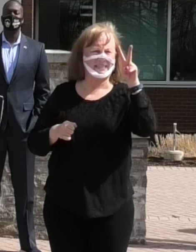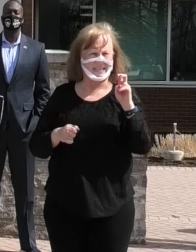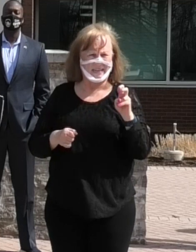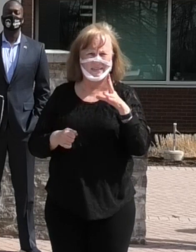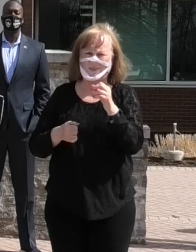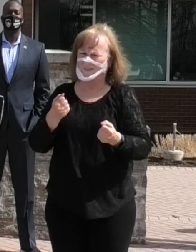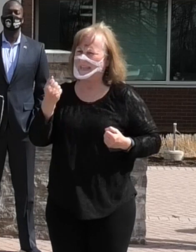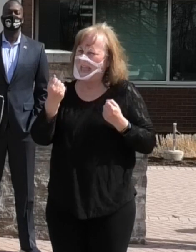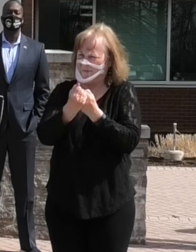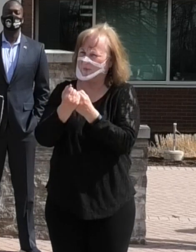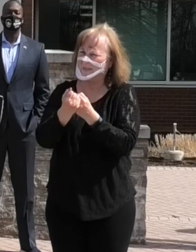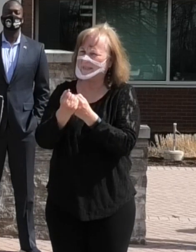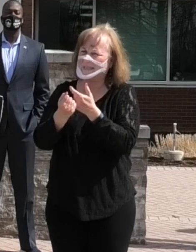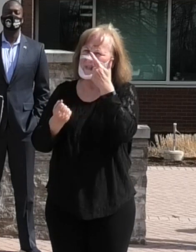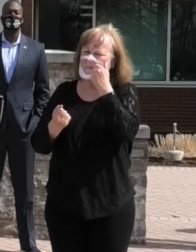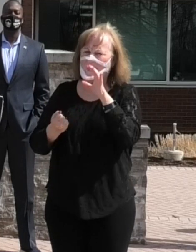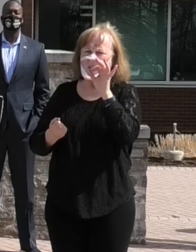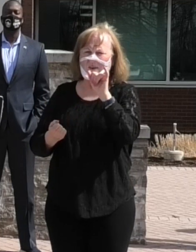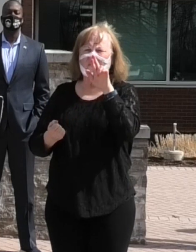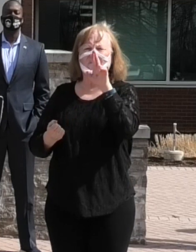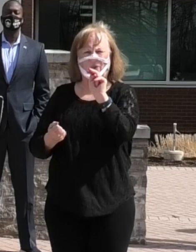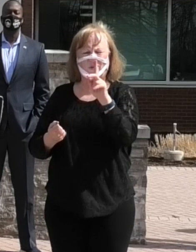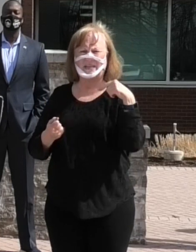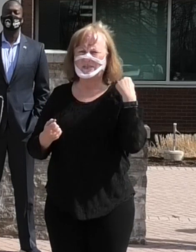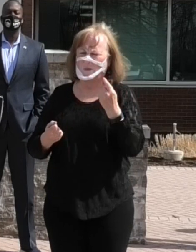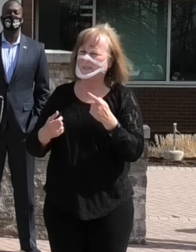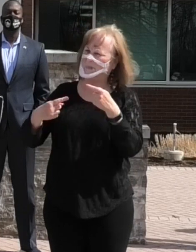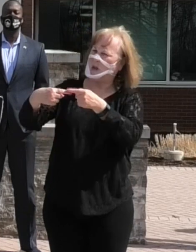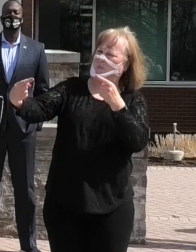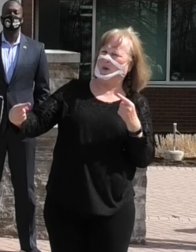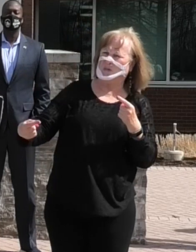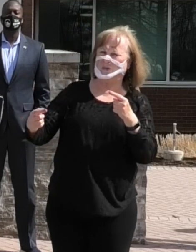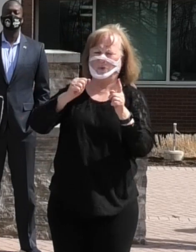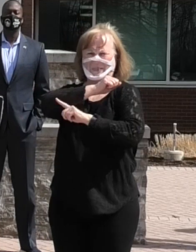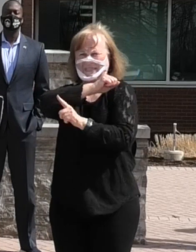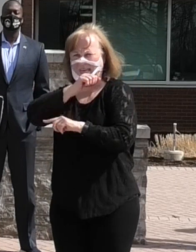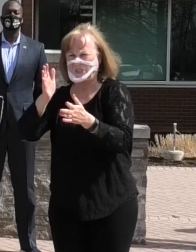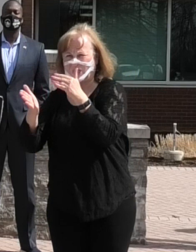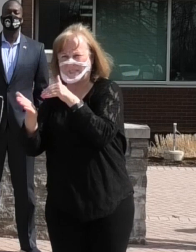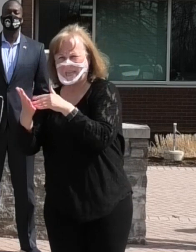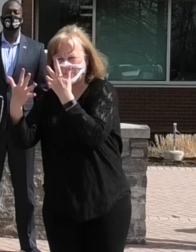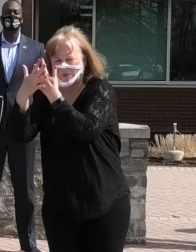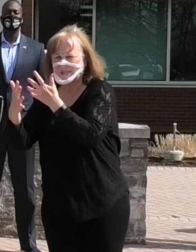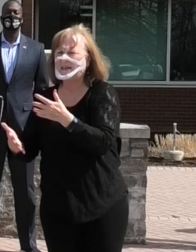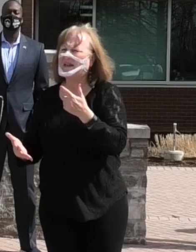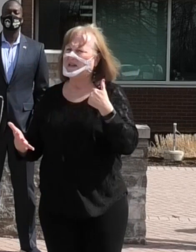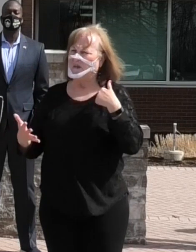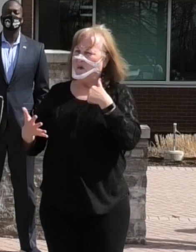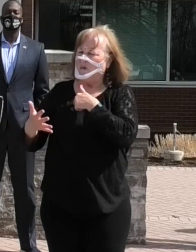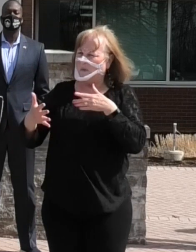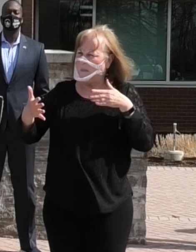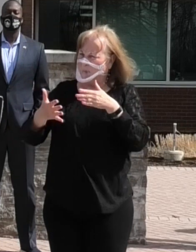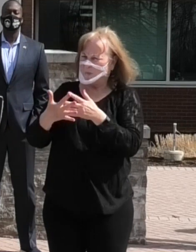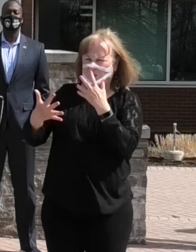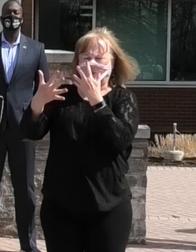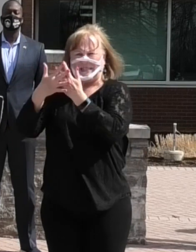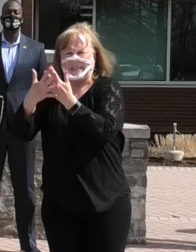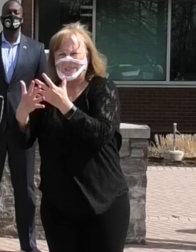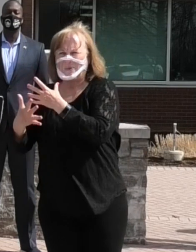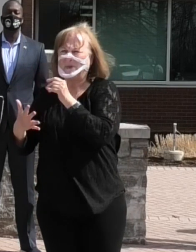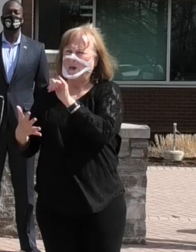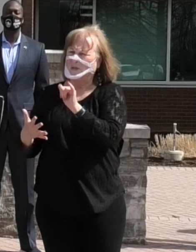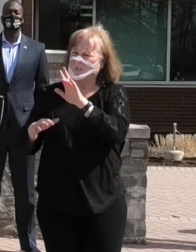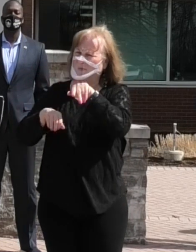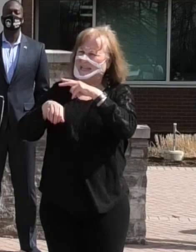and advocates, because FERN has always been opposed to detention. But where we've been opposed to detention, we've also realized that